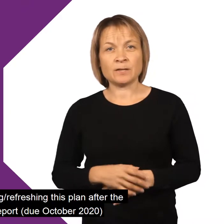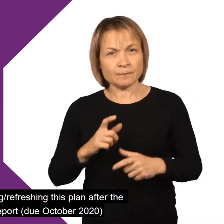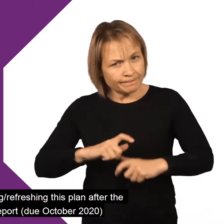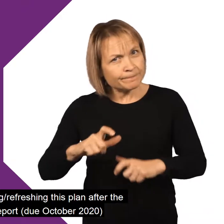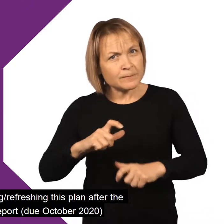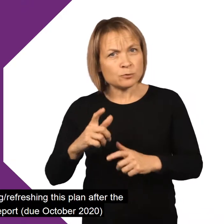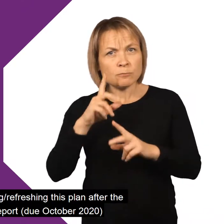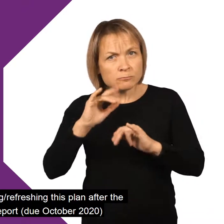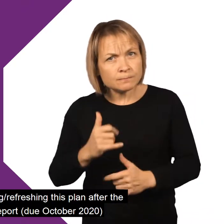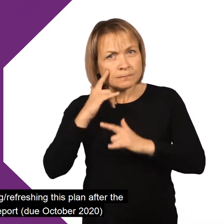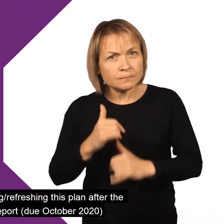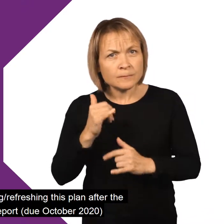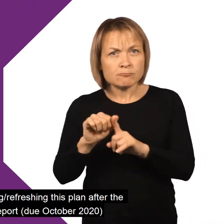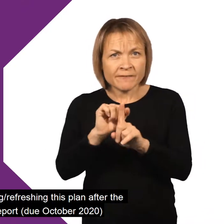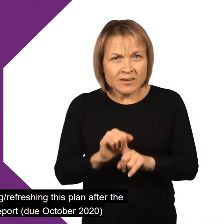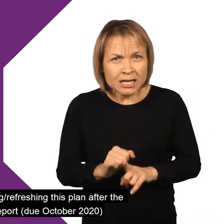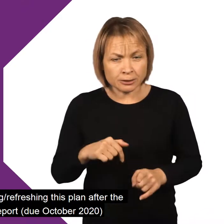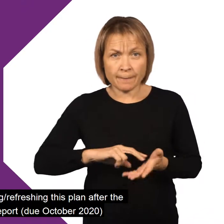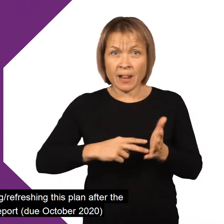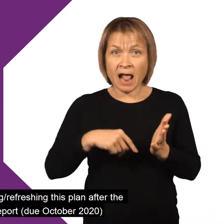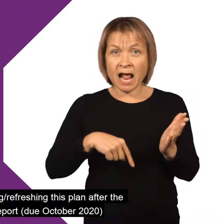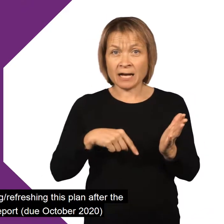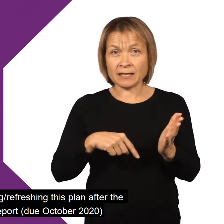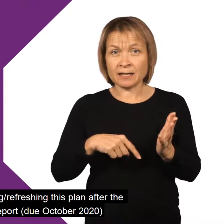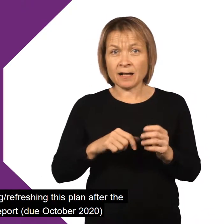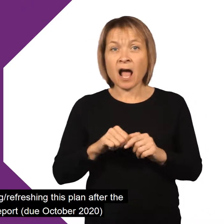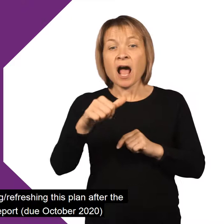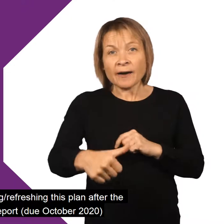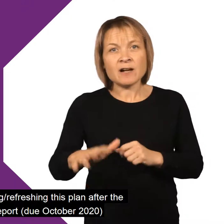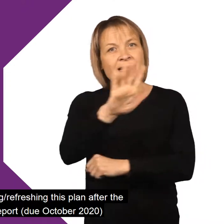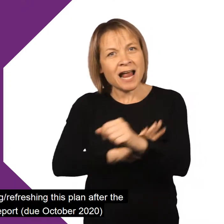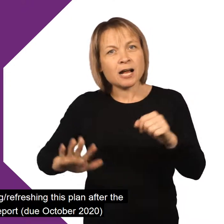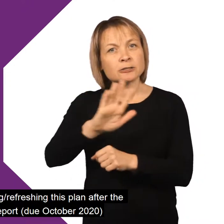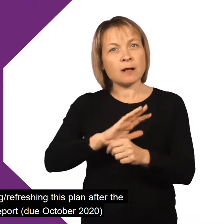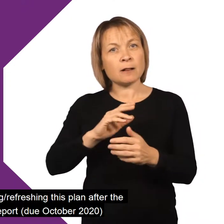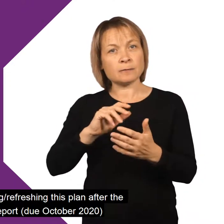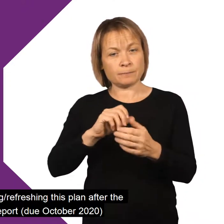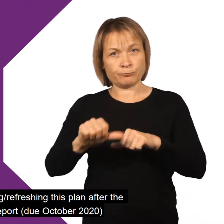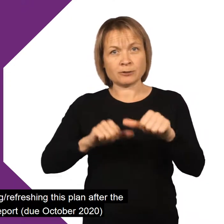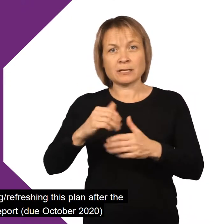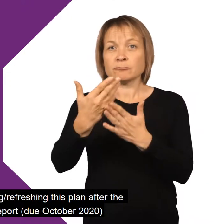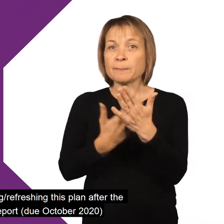Commit to reviewing and refreshing this plan after the National Progress Report due in October